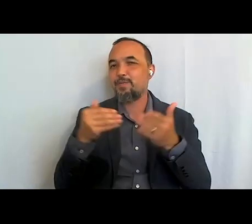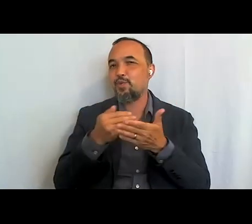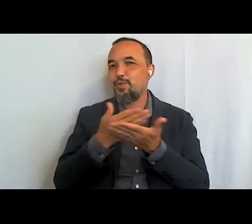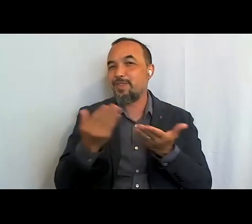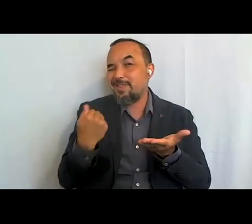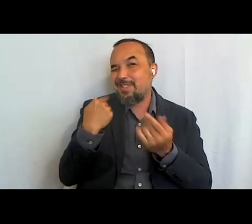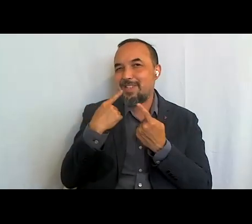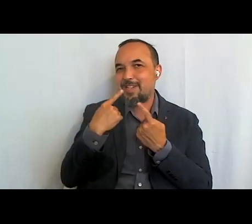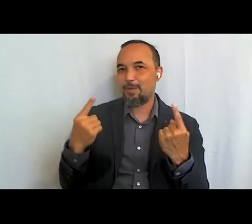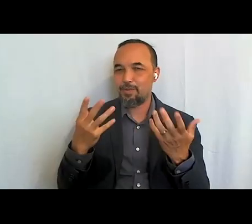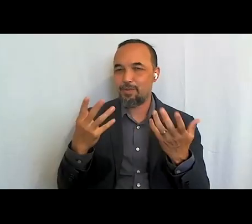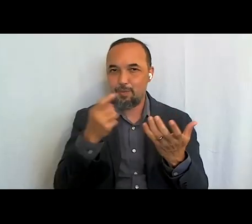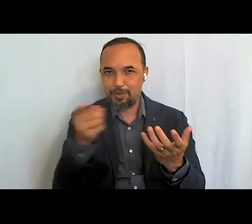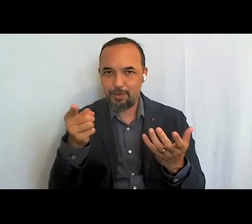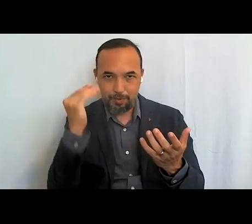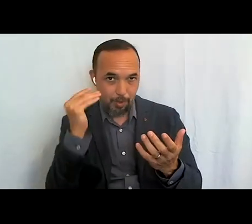So